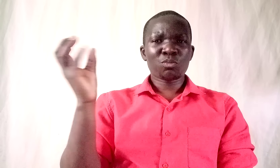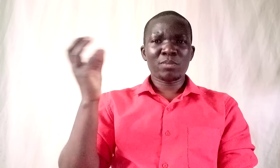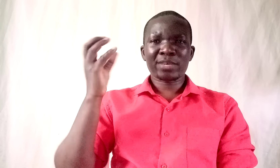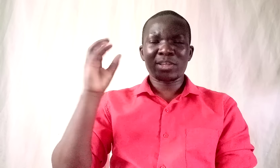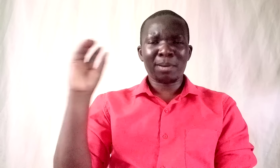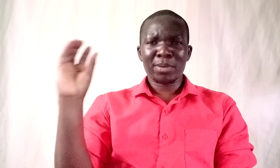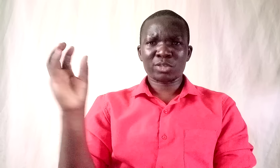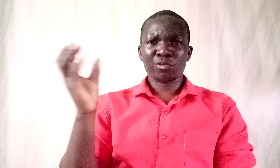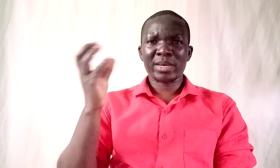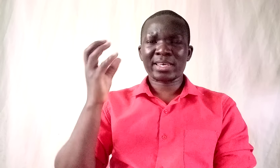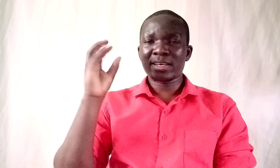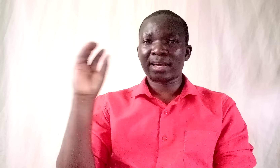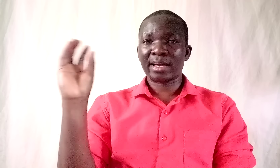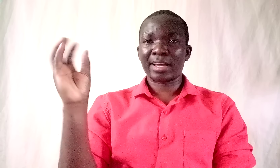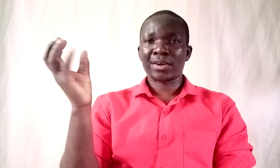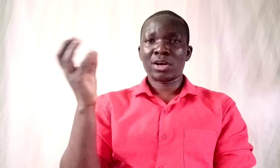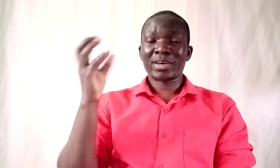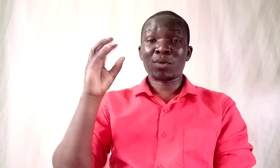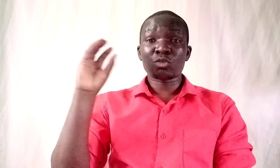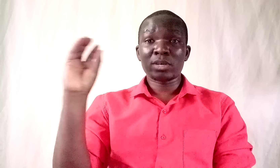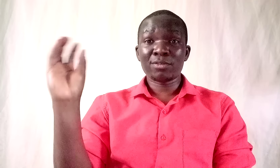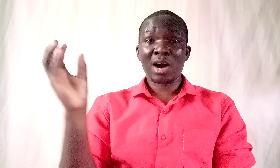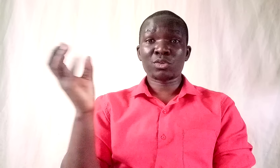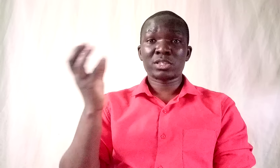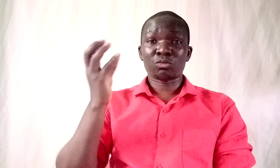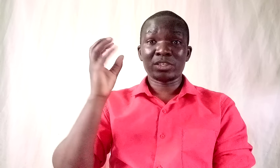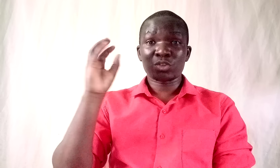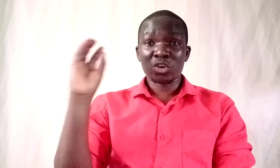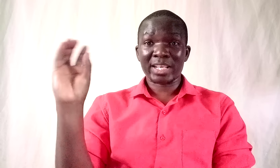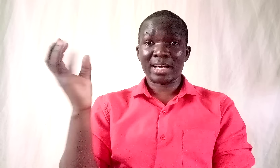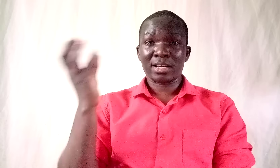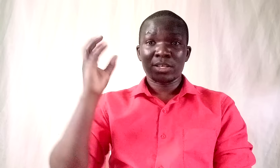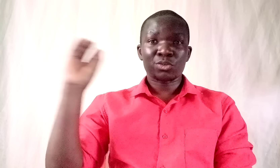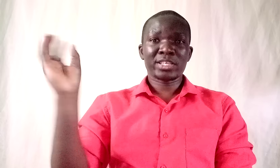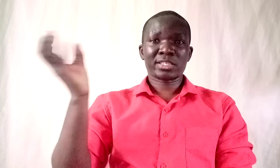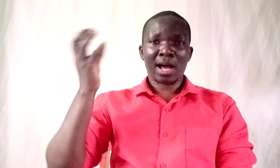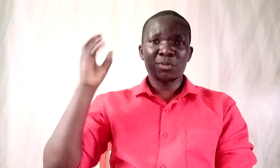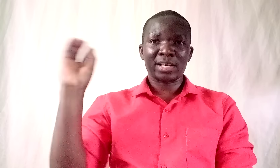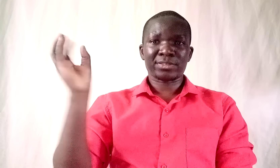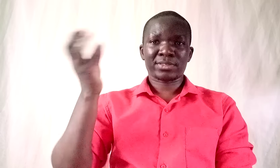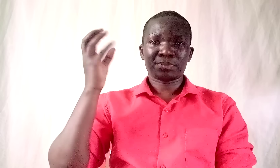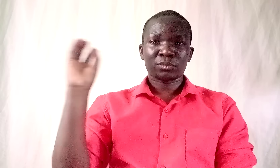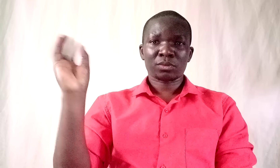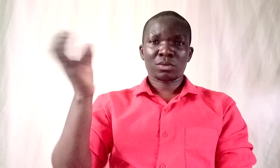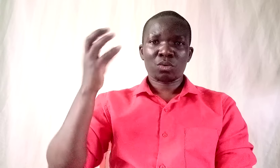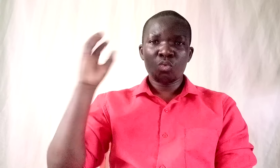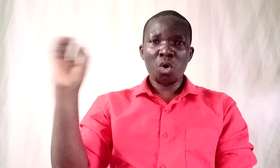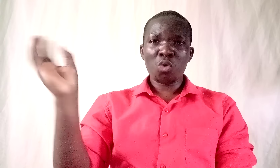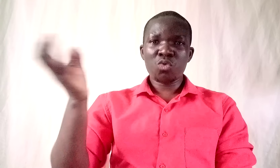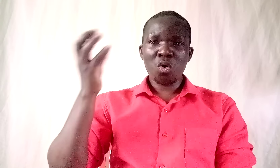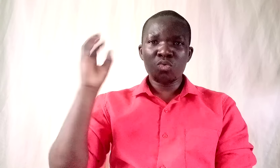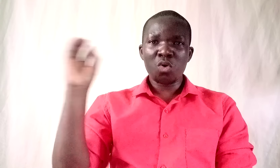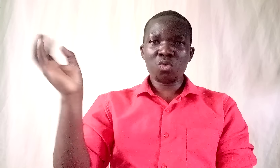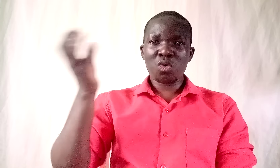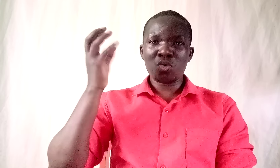make, for the purposes of making what they want to give out to be so clear. So this is ambulance. Woo, woo, woo, woo,